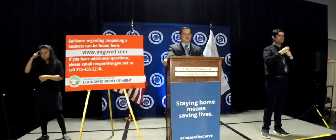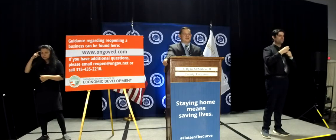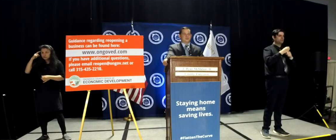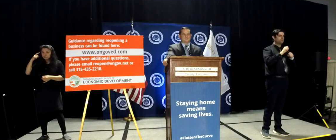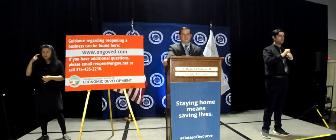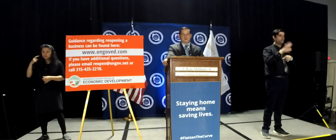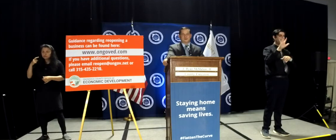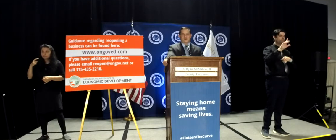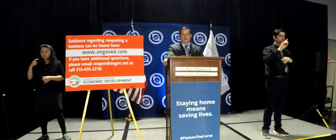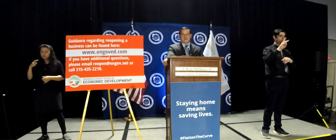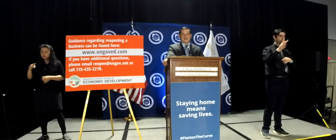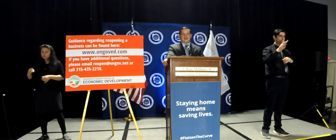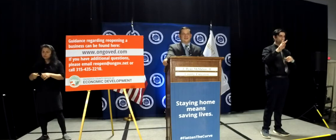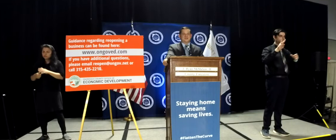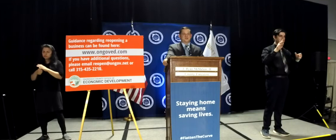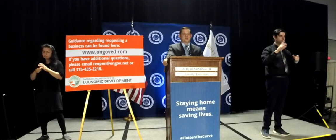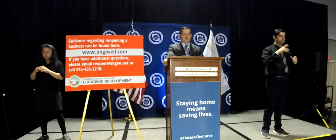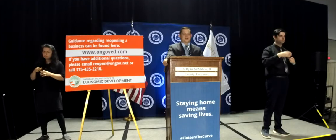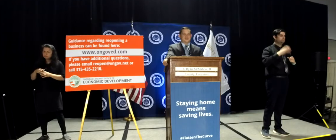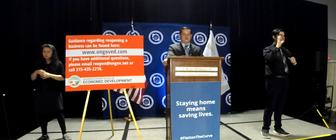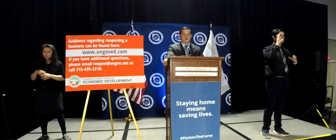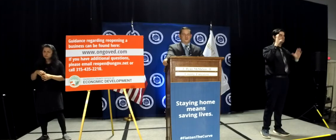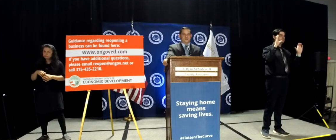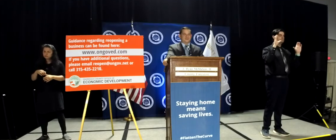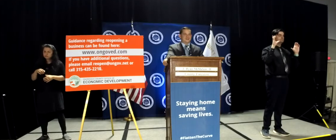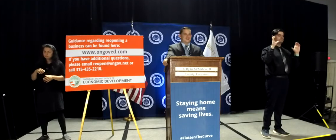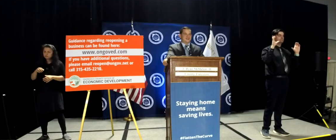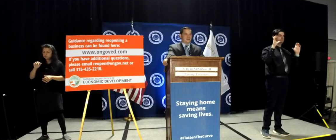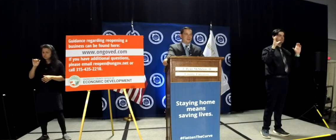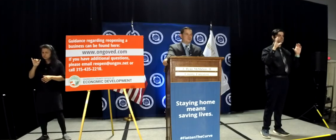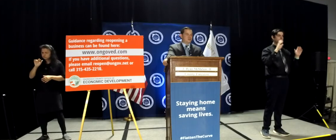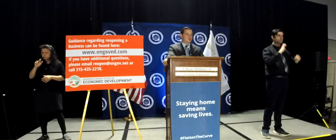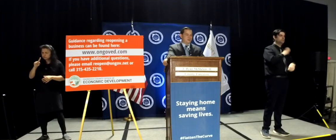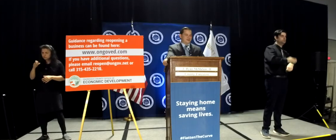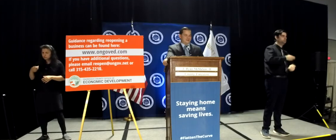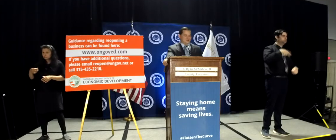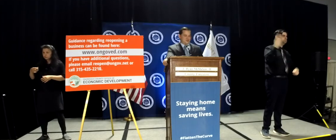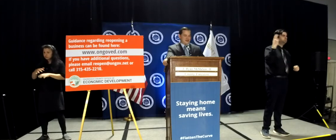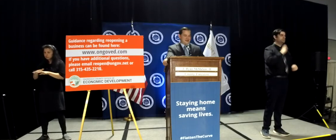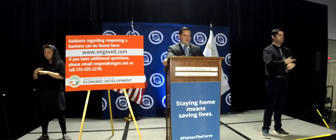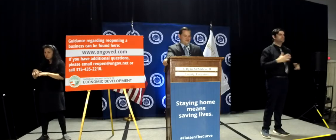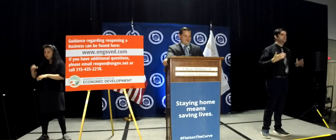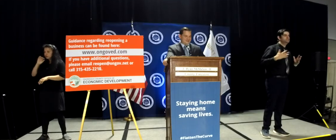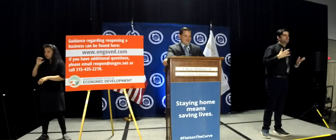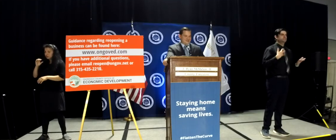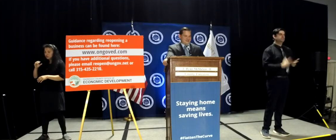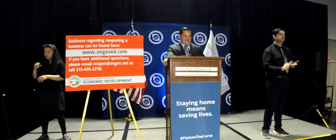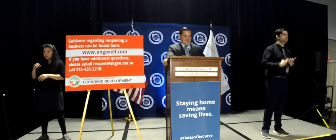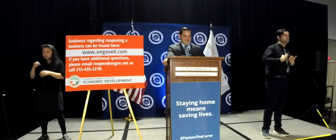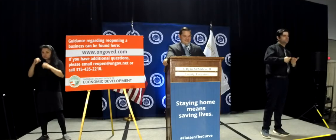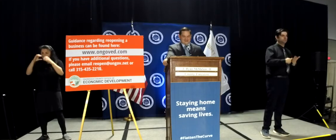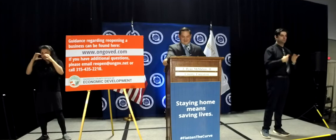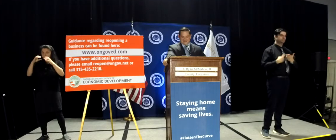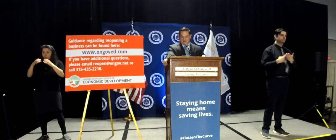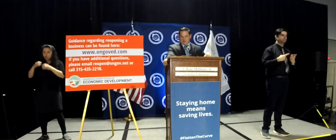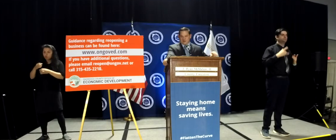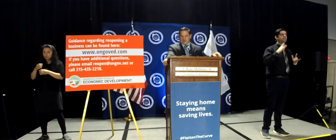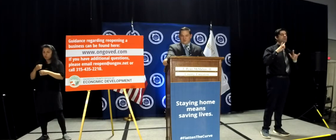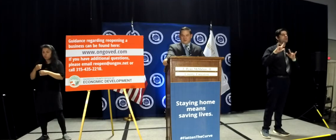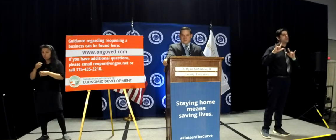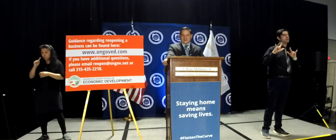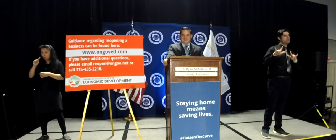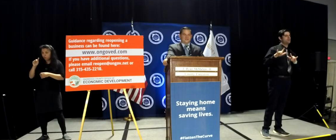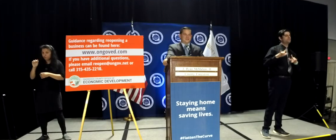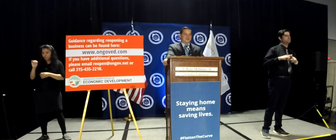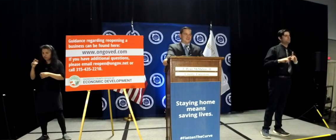doesn't drink either. And so he's a spirited individual. I love Chairman Becker and Chairman Hyder and Chairman